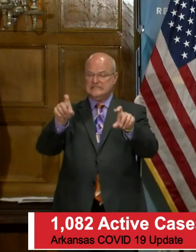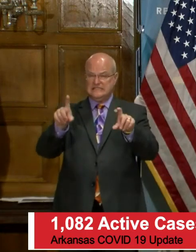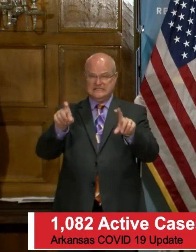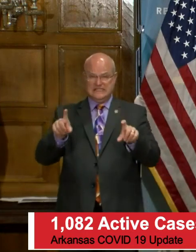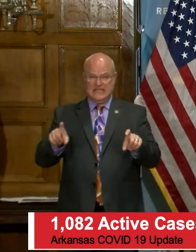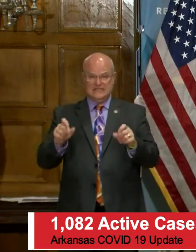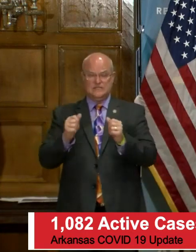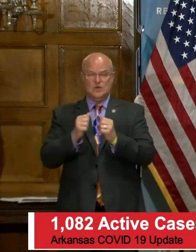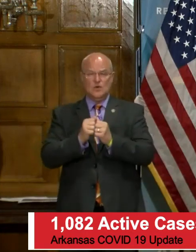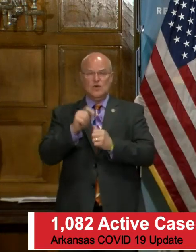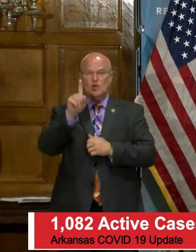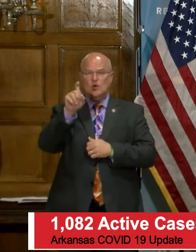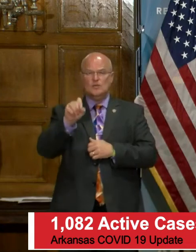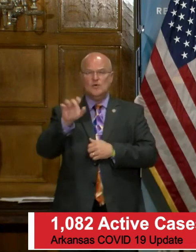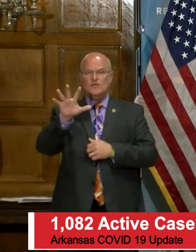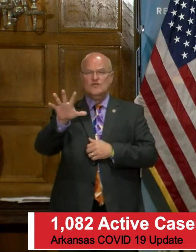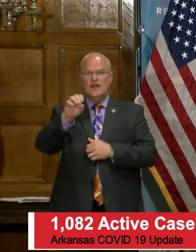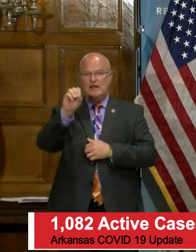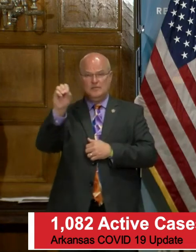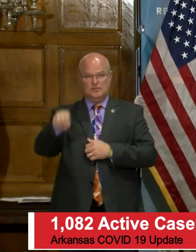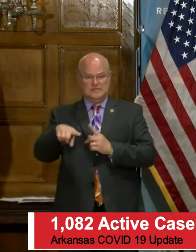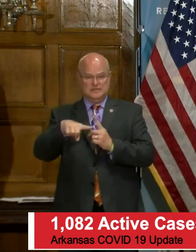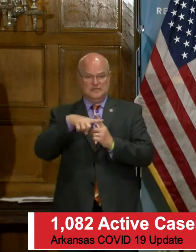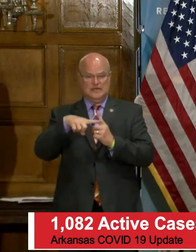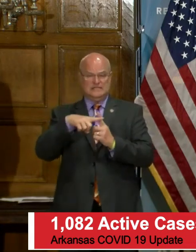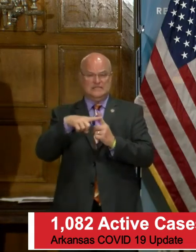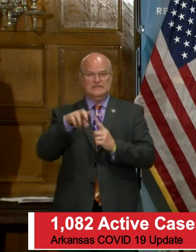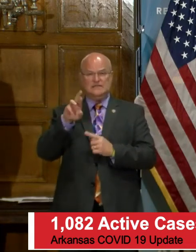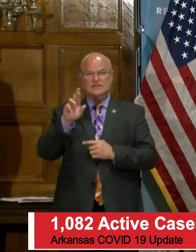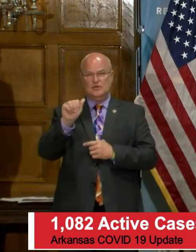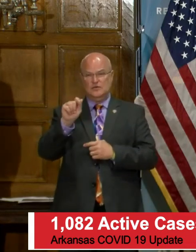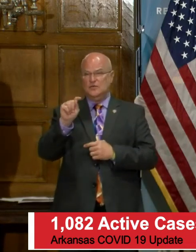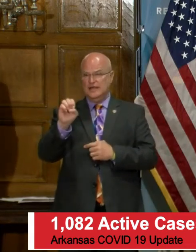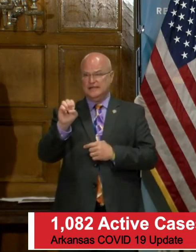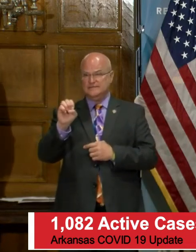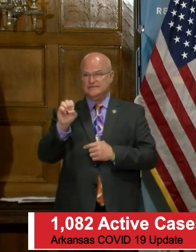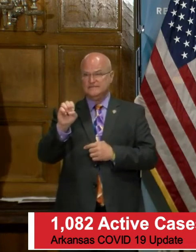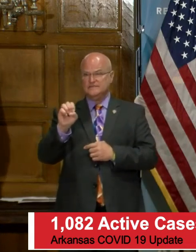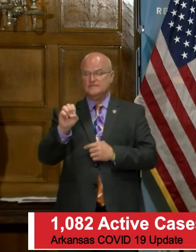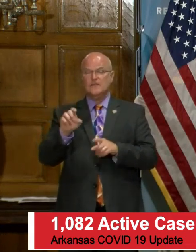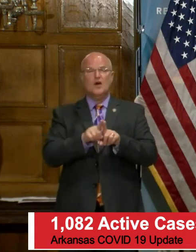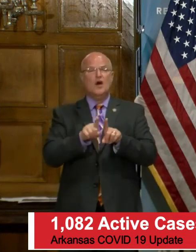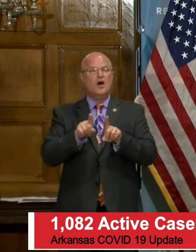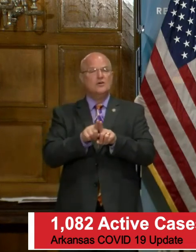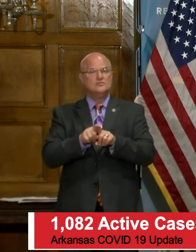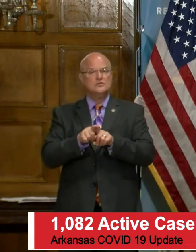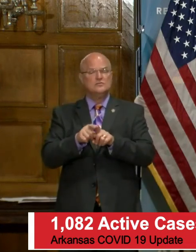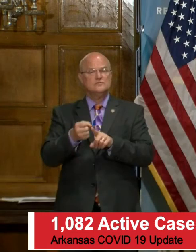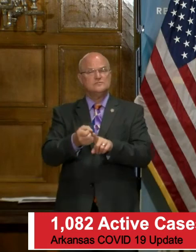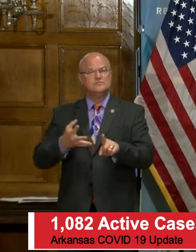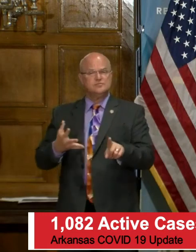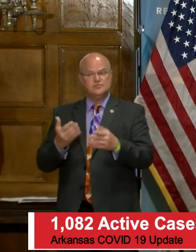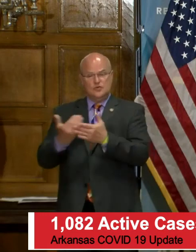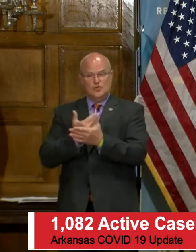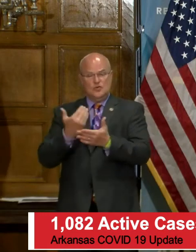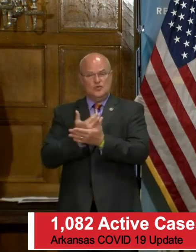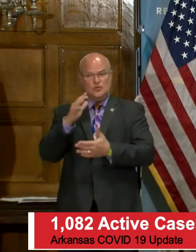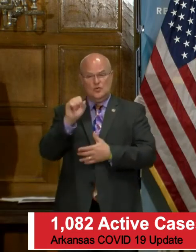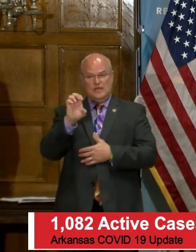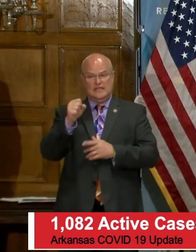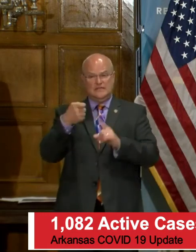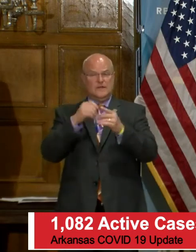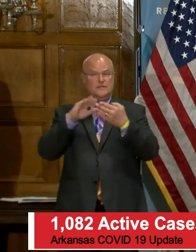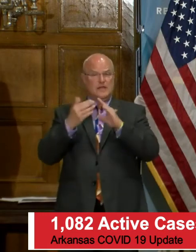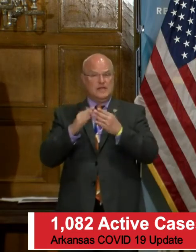done with a 1.5% positivity. I also want to give some details on where those new cases from